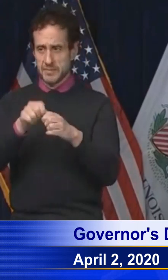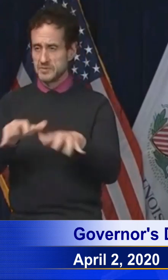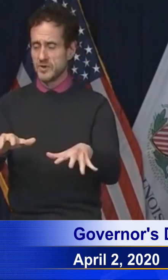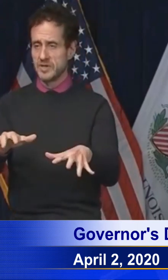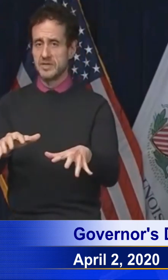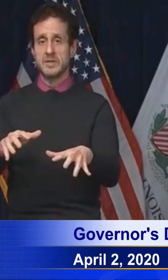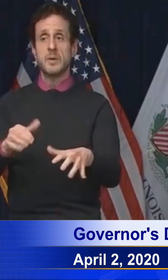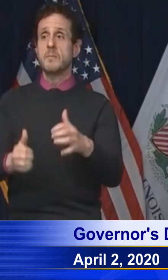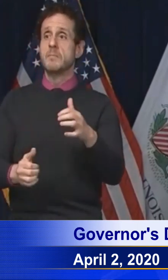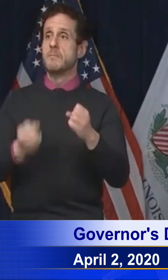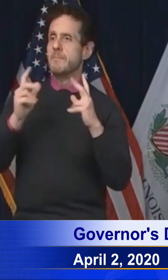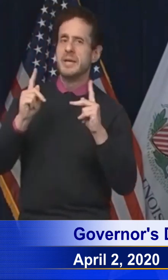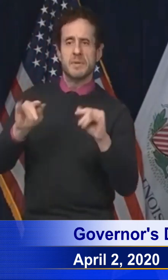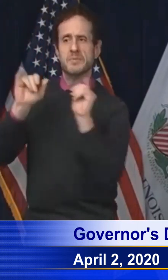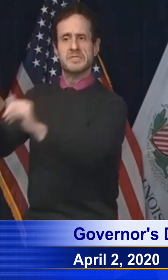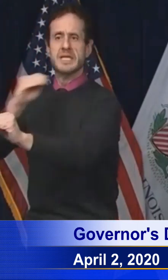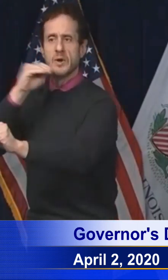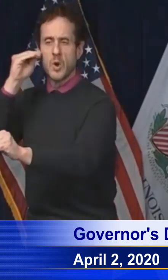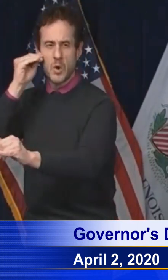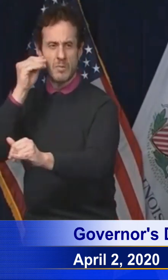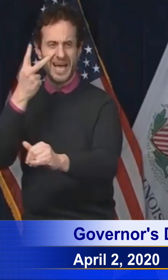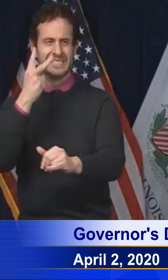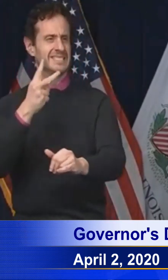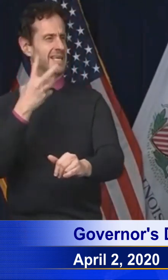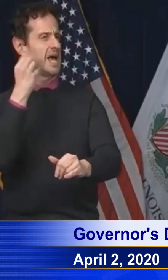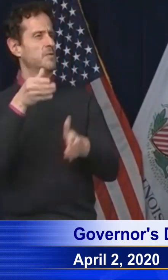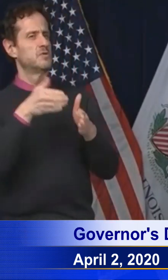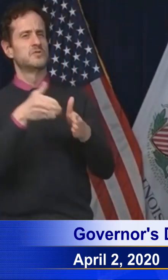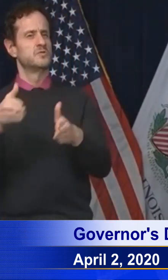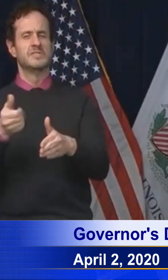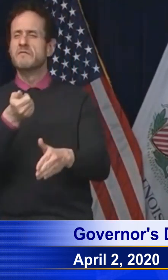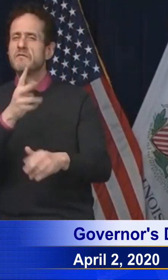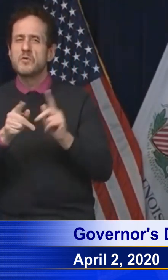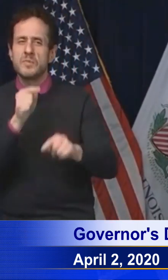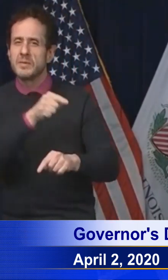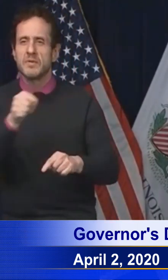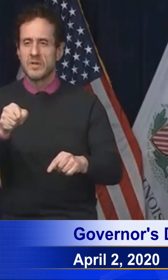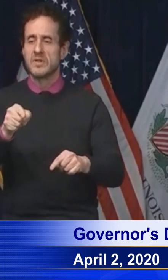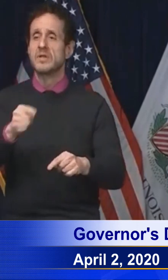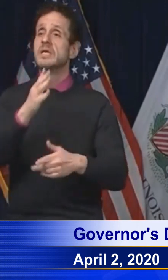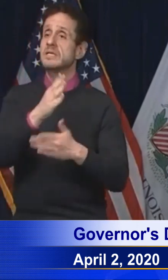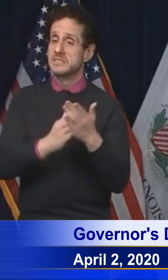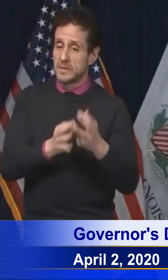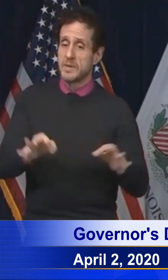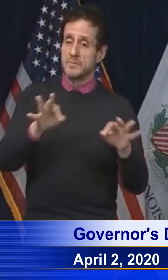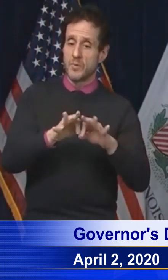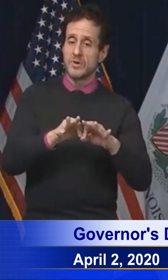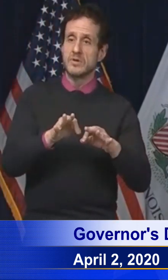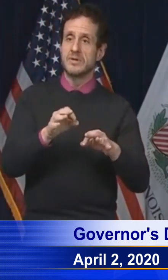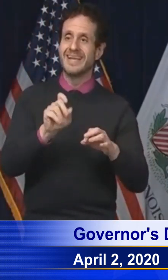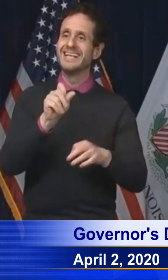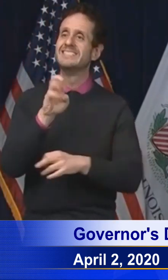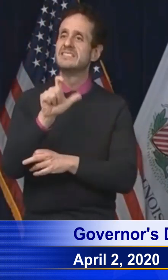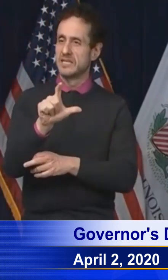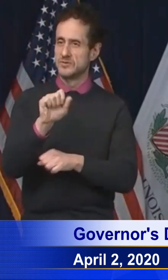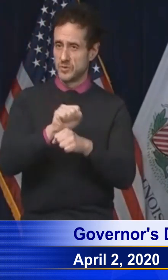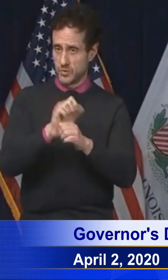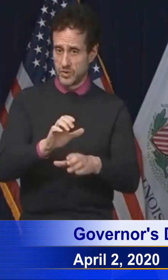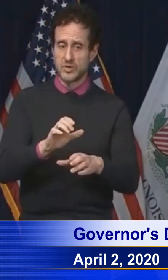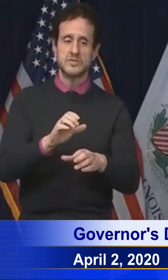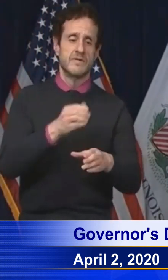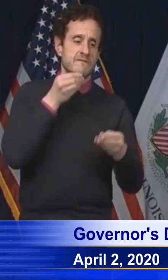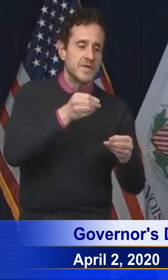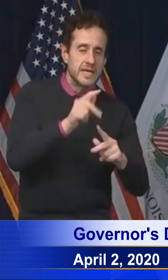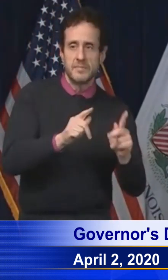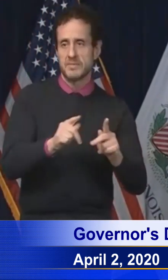who are staying home. I see the emptier streets. I see the essential workers keeping people fed and safe and healthy and keeping their